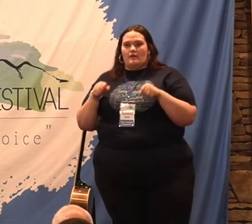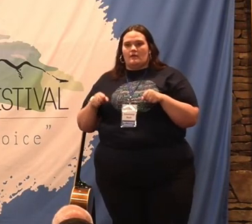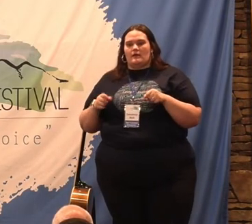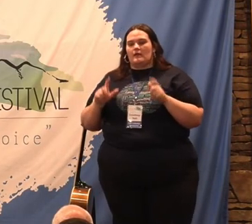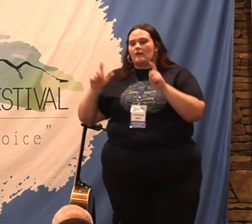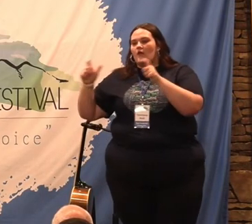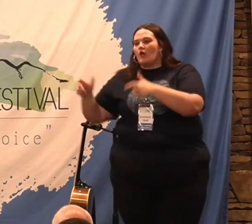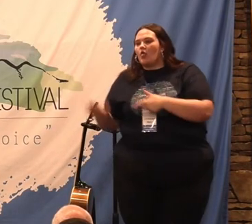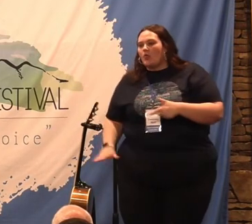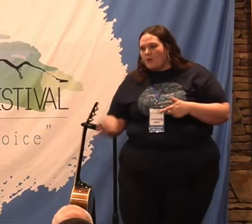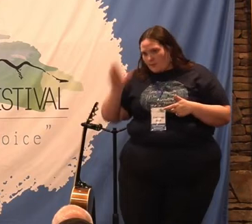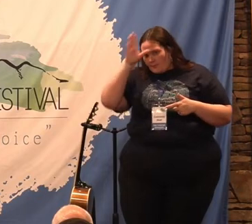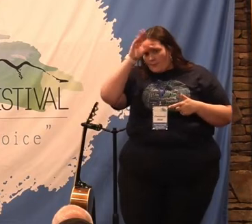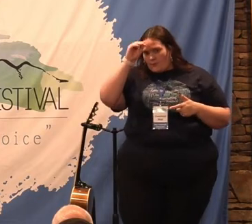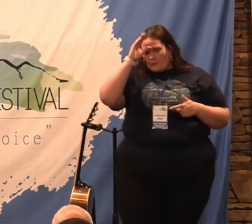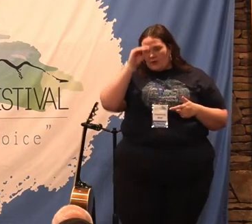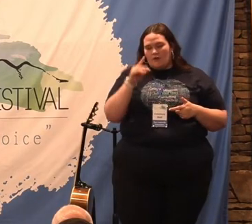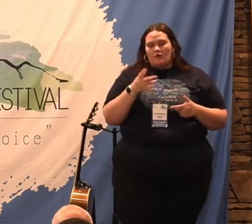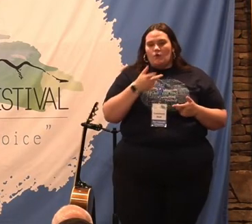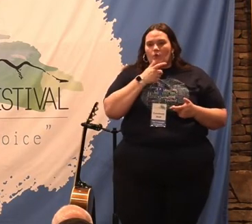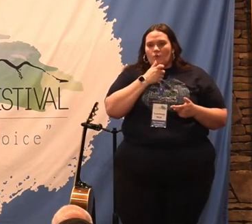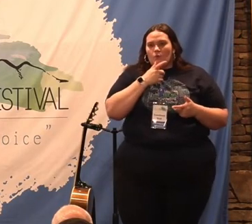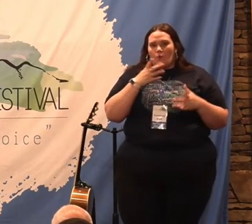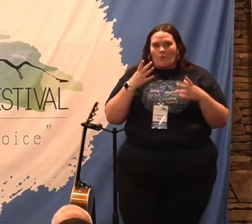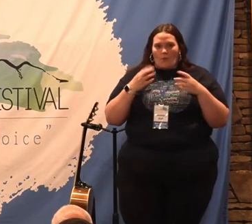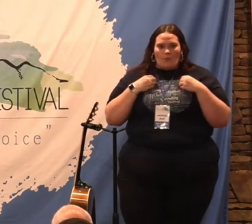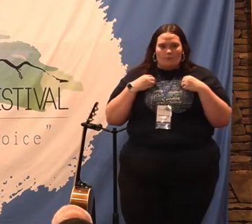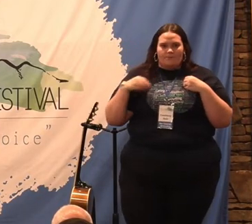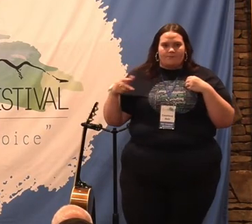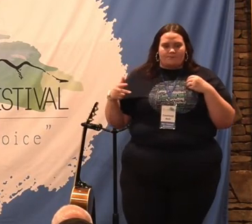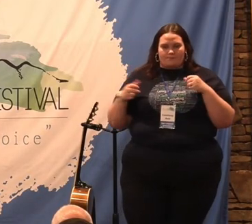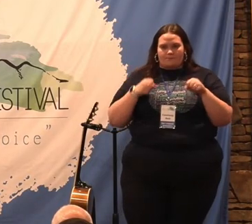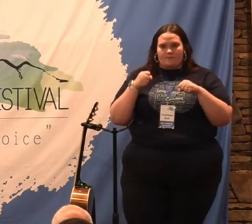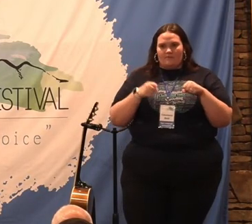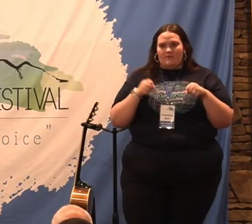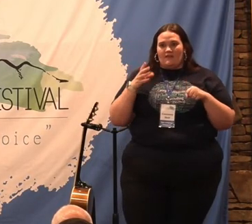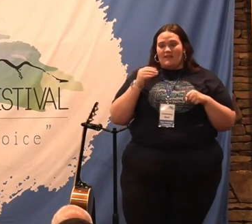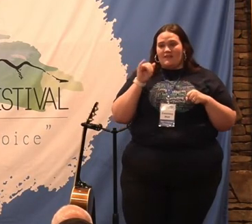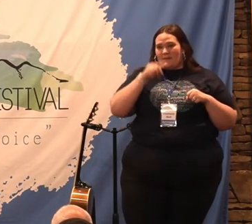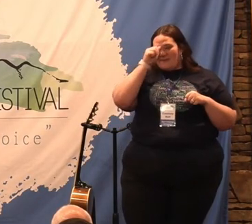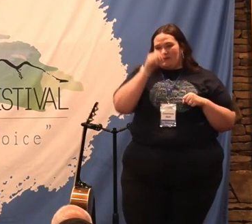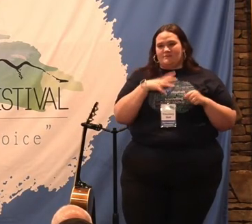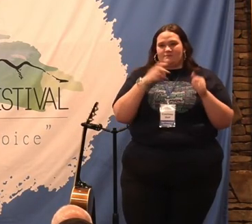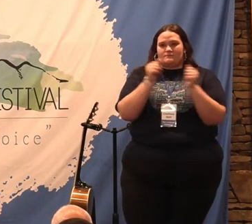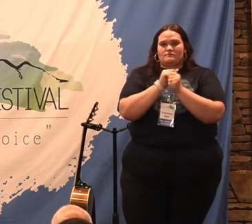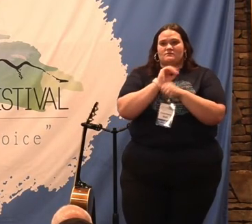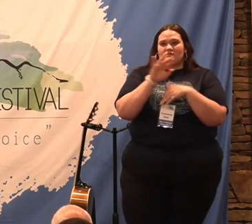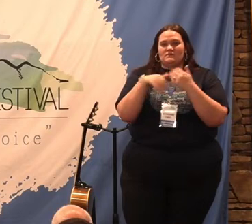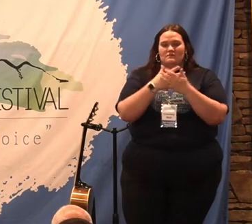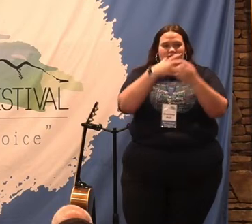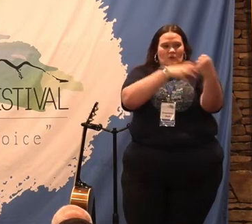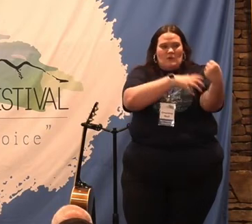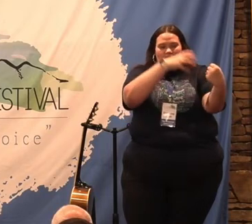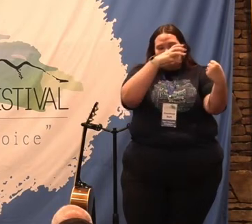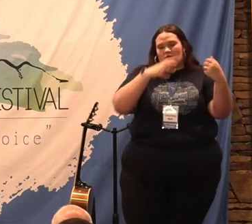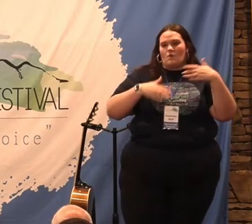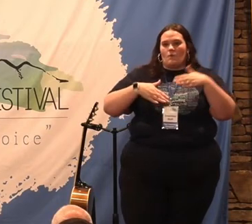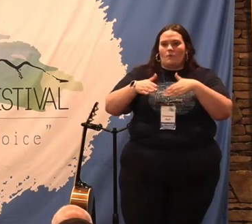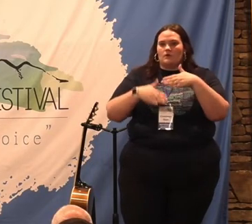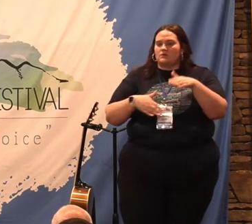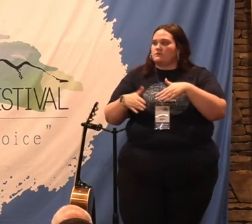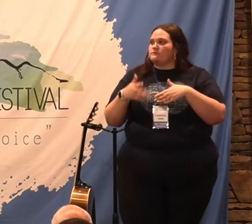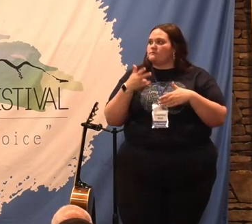little boy whose bike it was, and that fellow with all the muscles walks across the parking